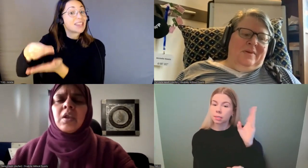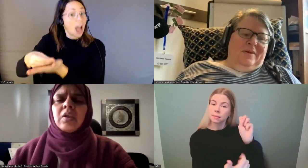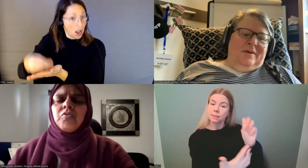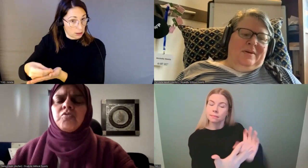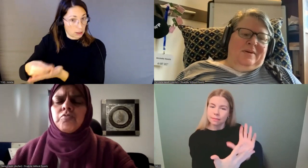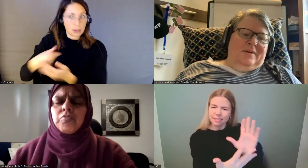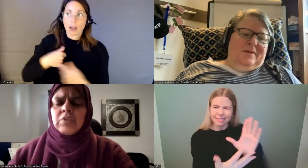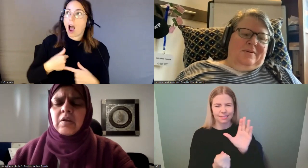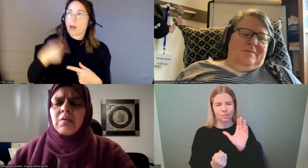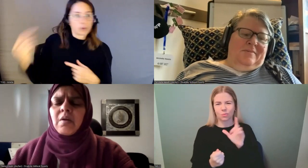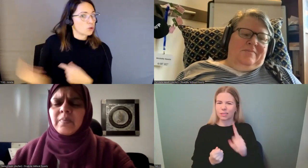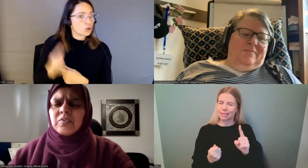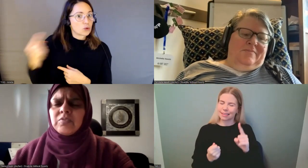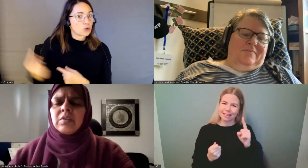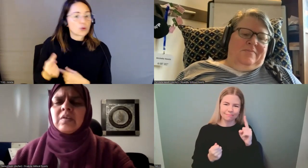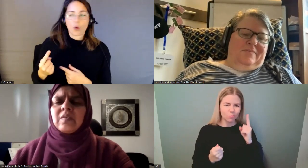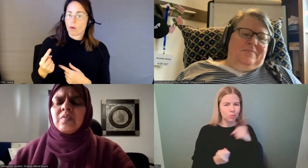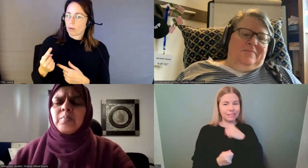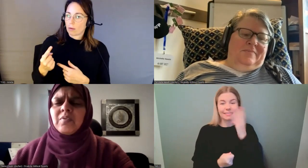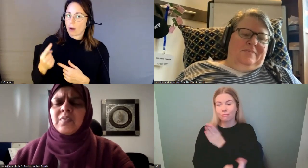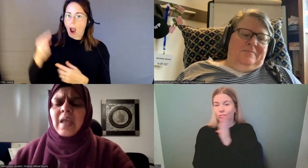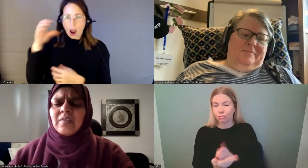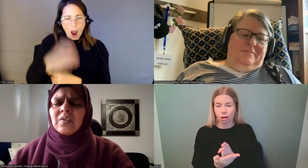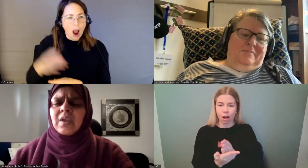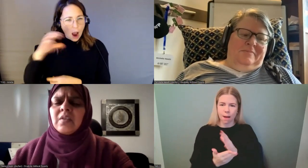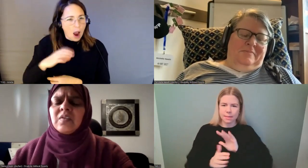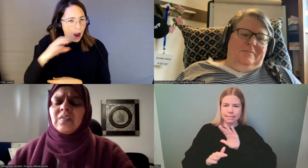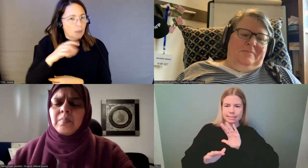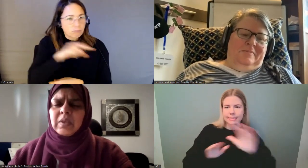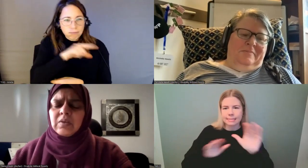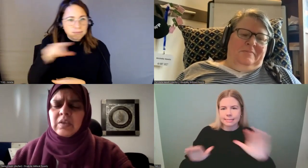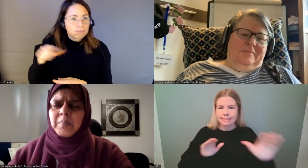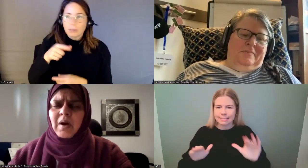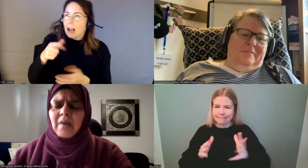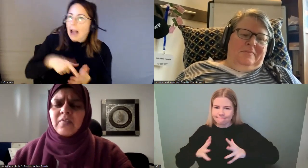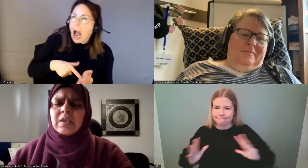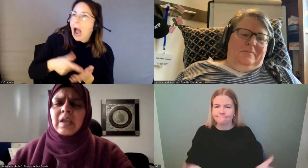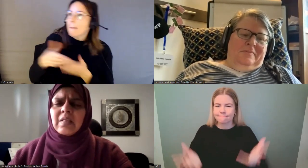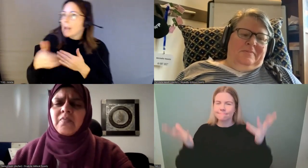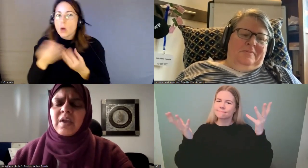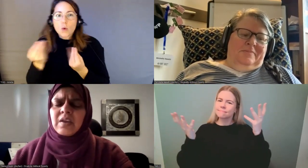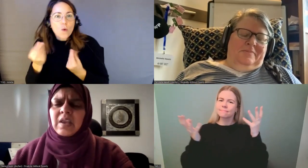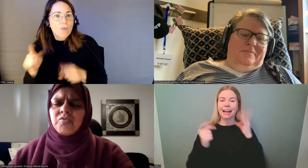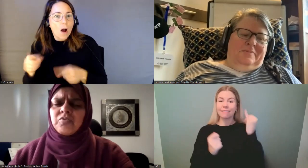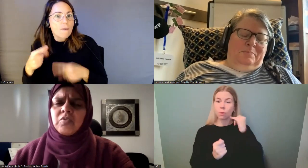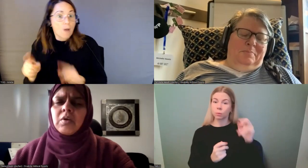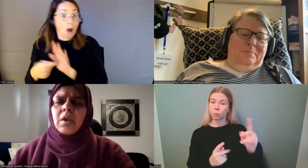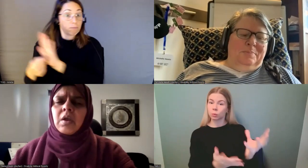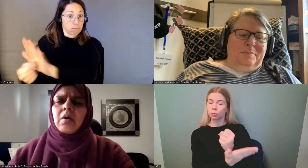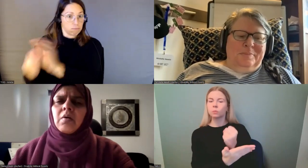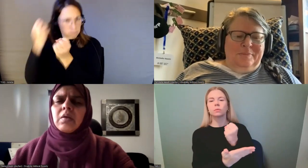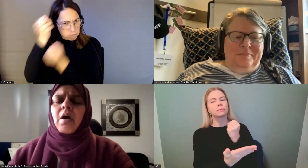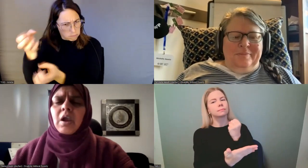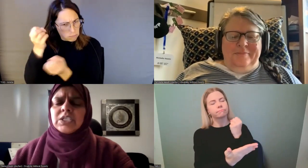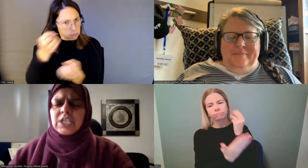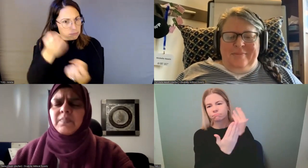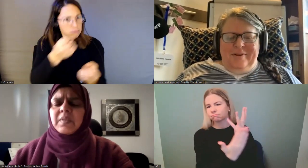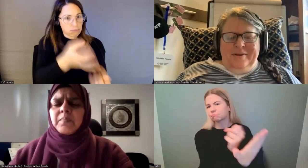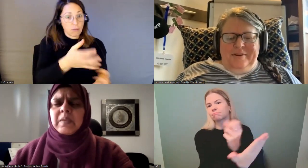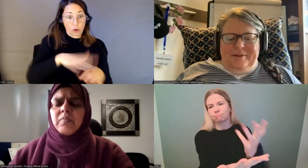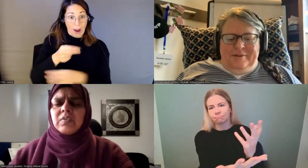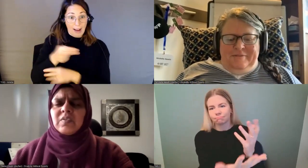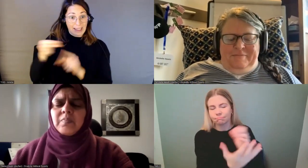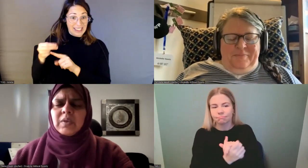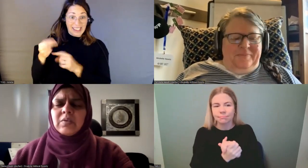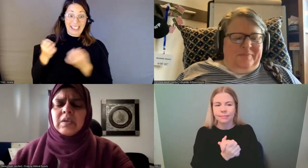and intruding on opportunities to present disability, poverty, and the financial hardship